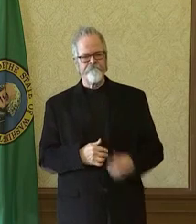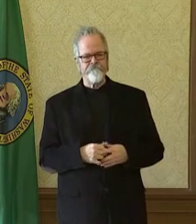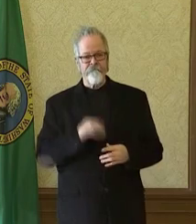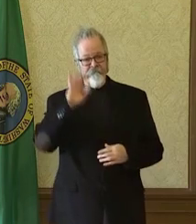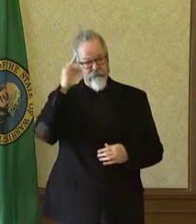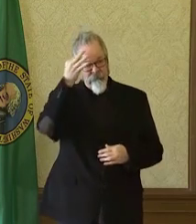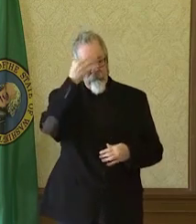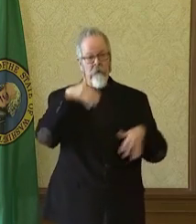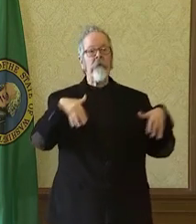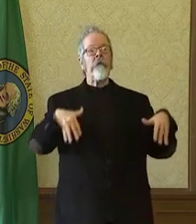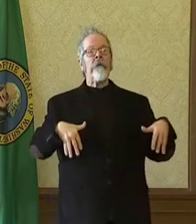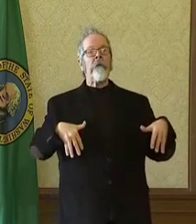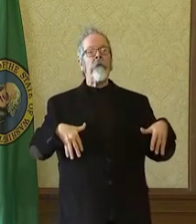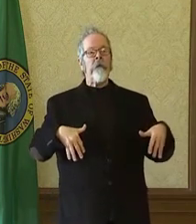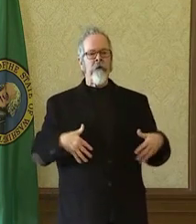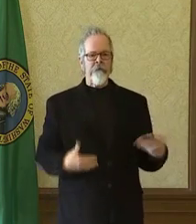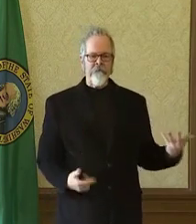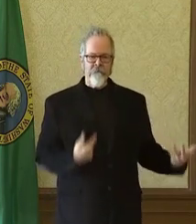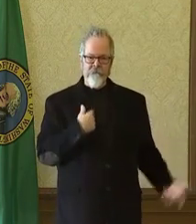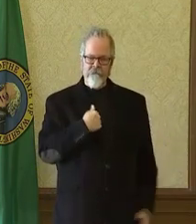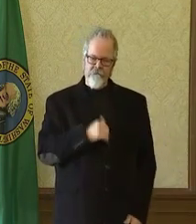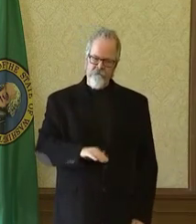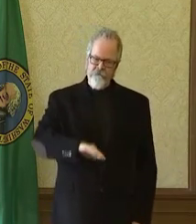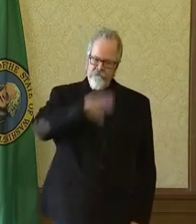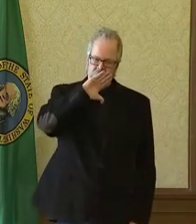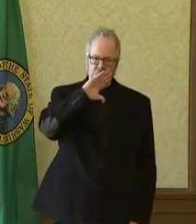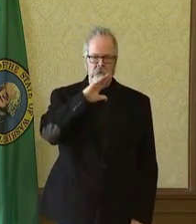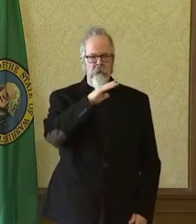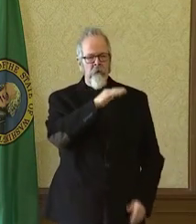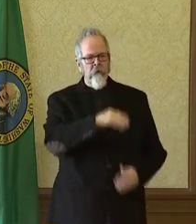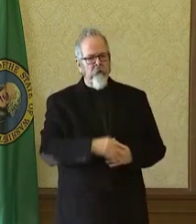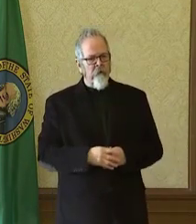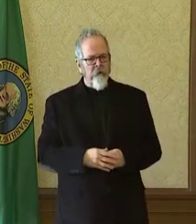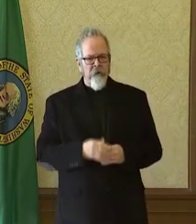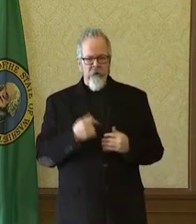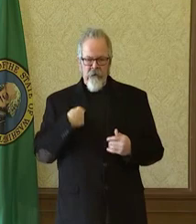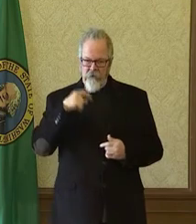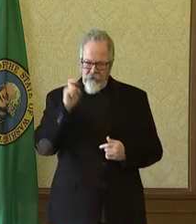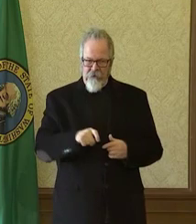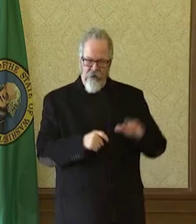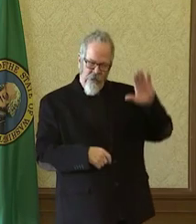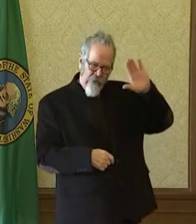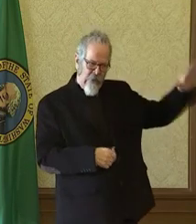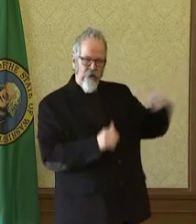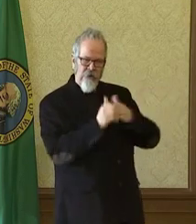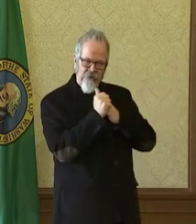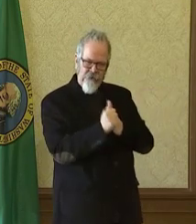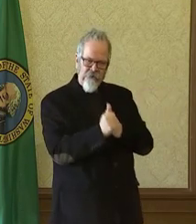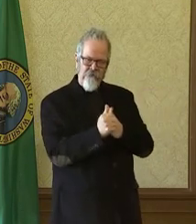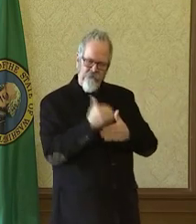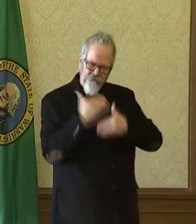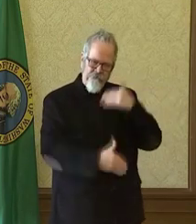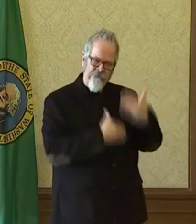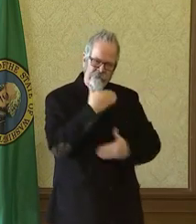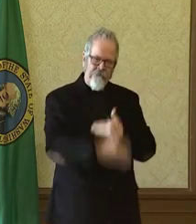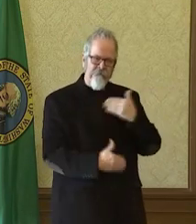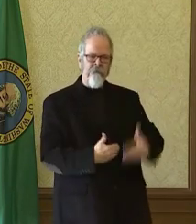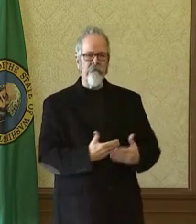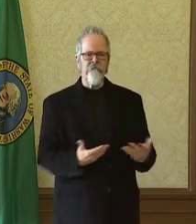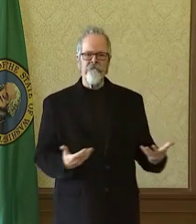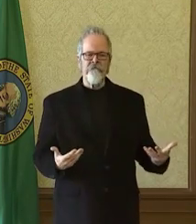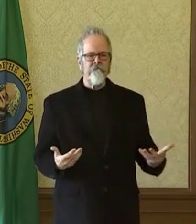intensity of leadership that we need. We have hundreds of people that we would like to test